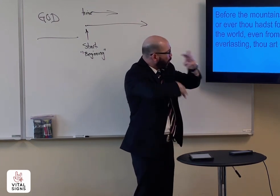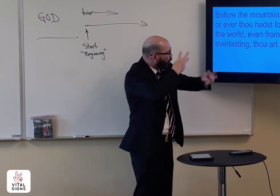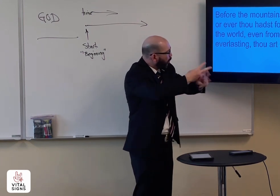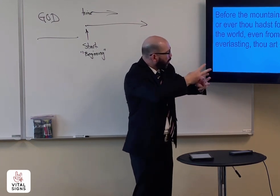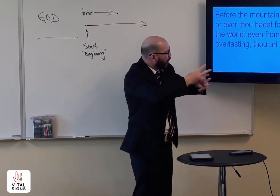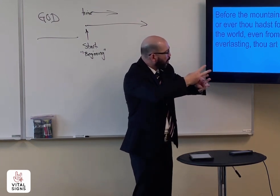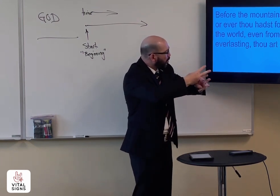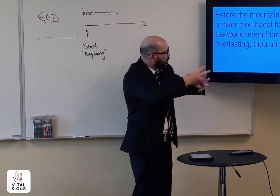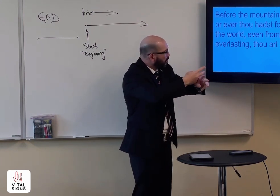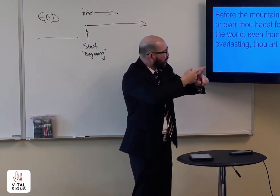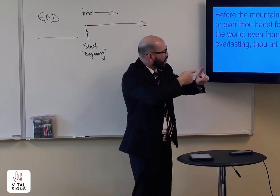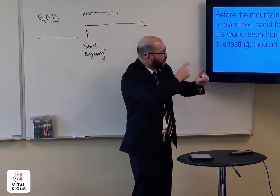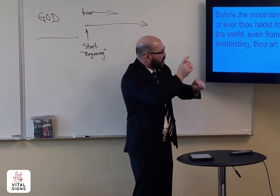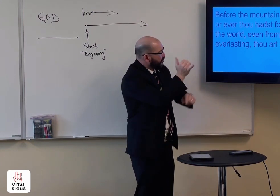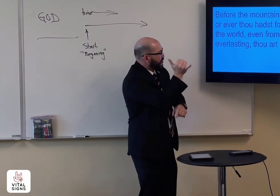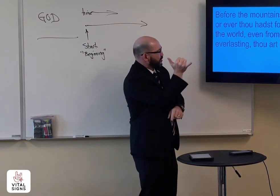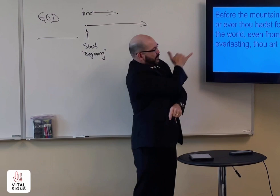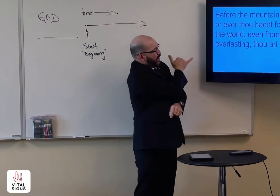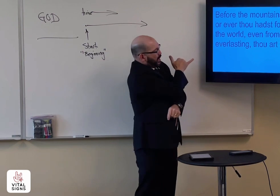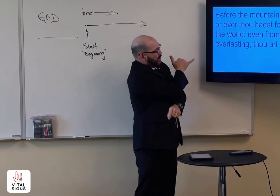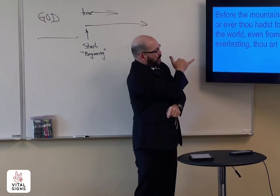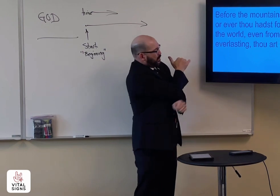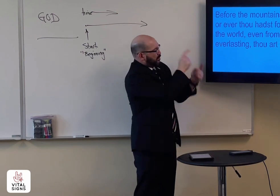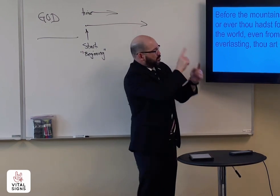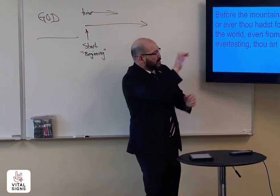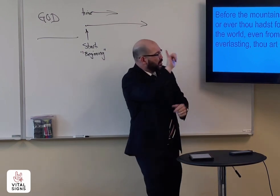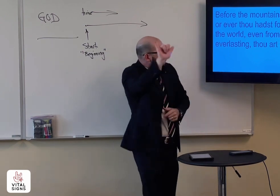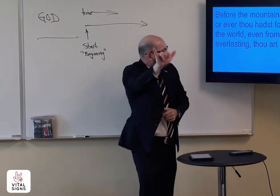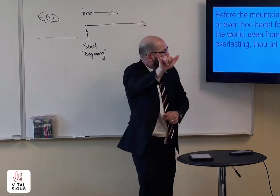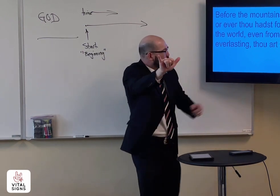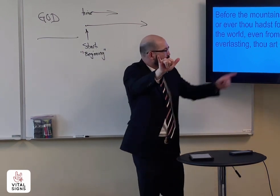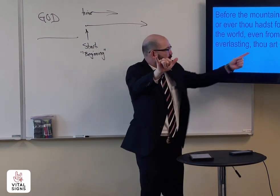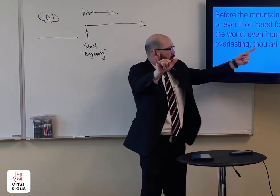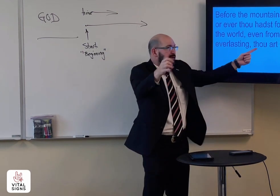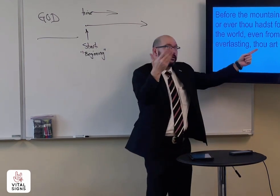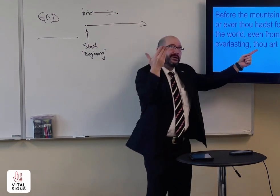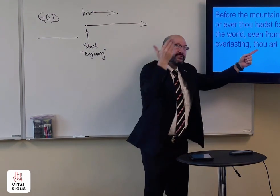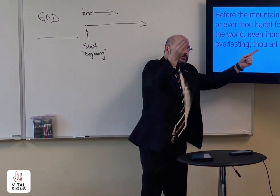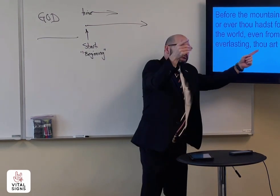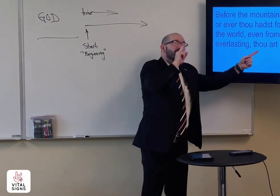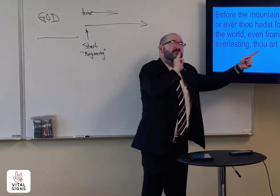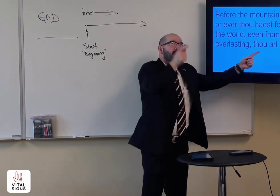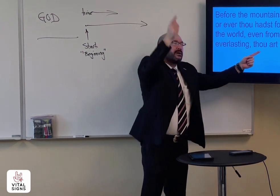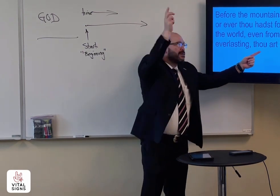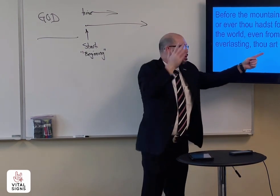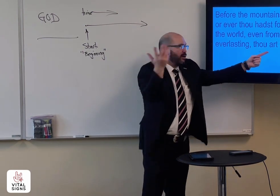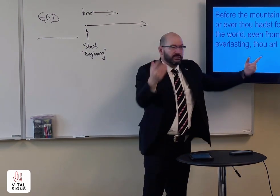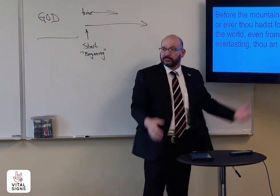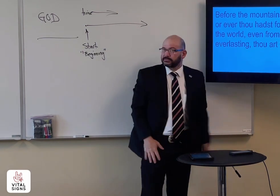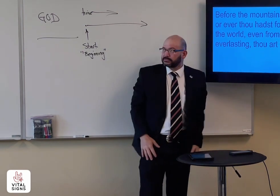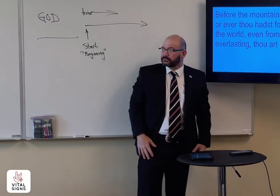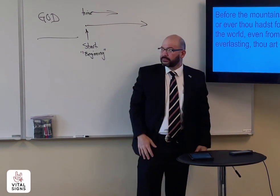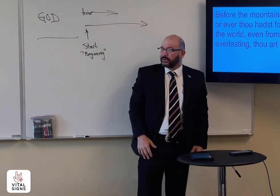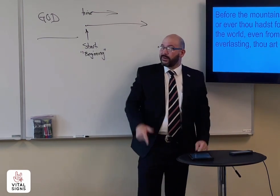formed the earth and the world, even from everlasting to everlasting, thou art God.